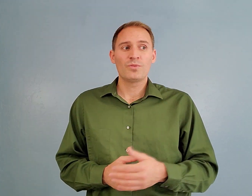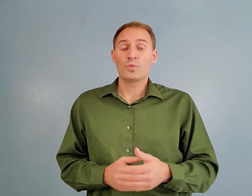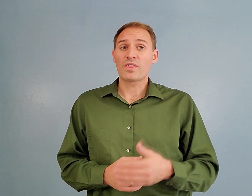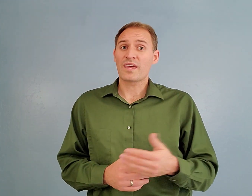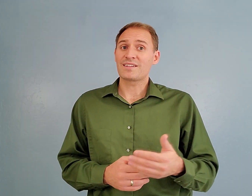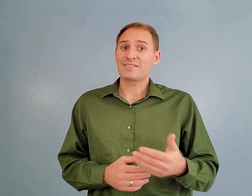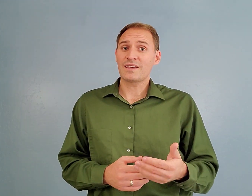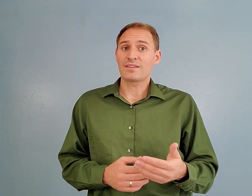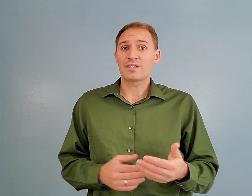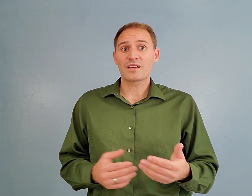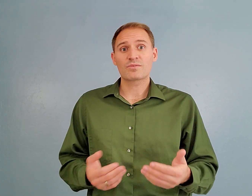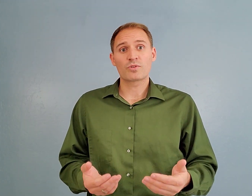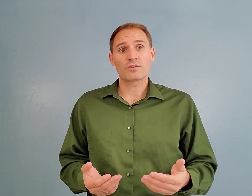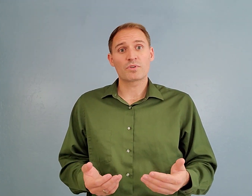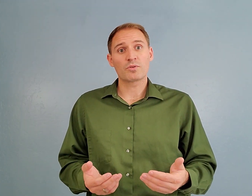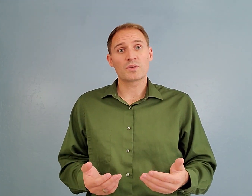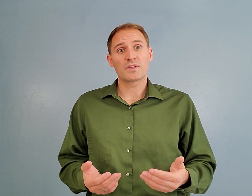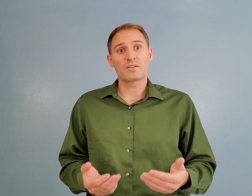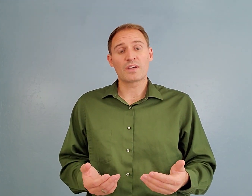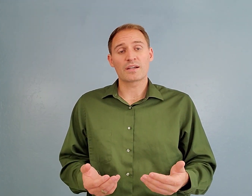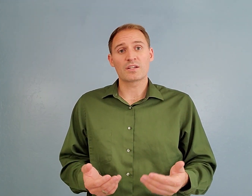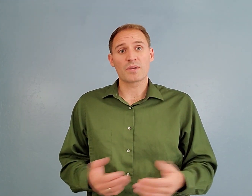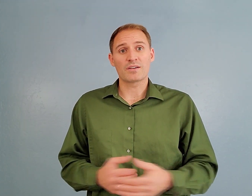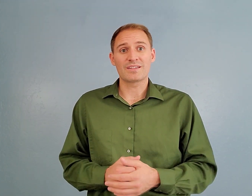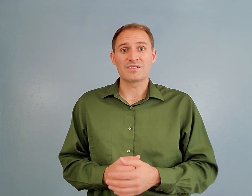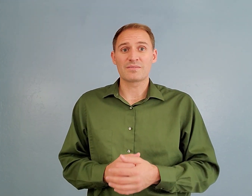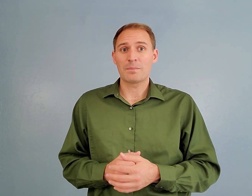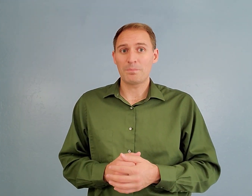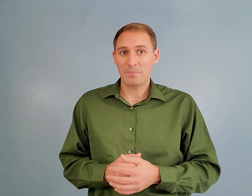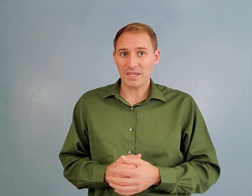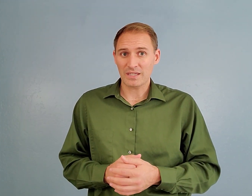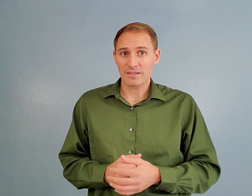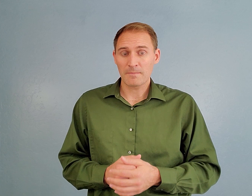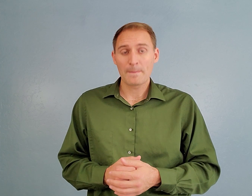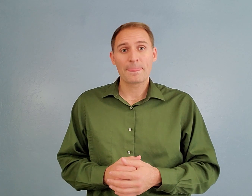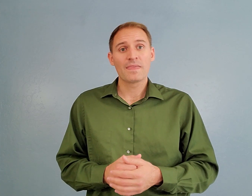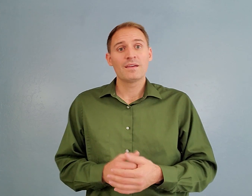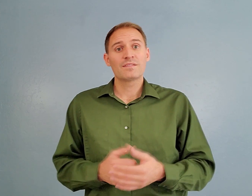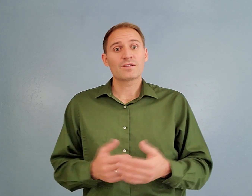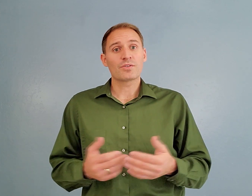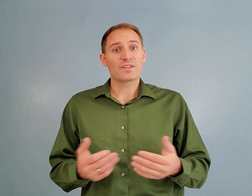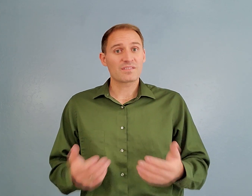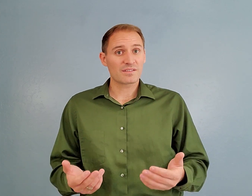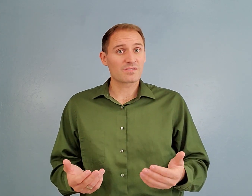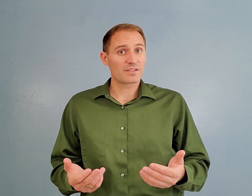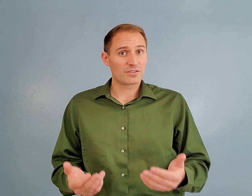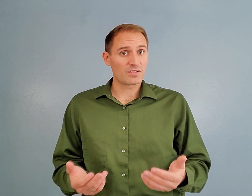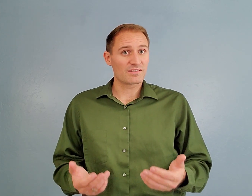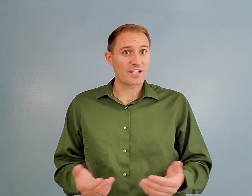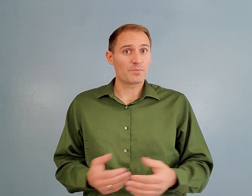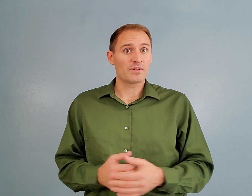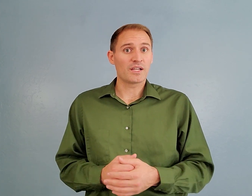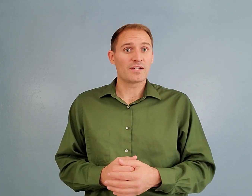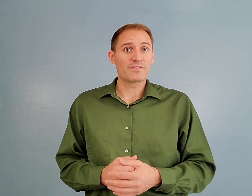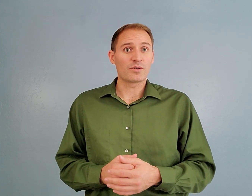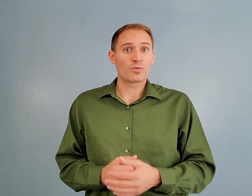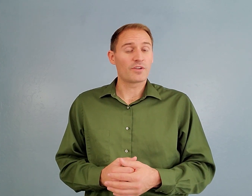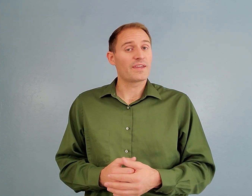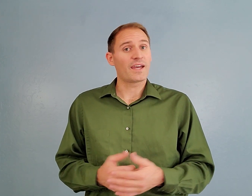With that said, the next word we're going to be talking about is big. So this is a good example of a word that has